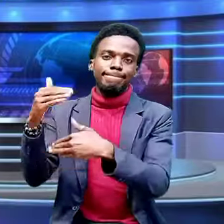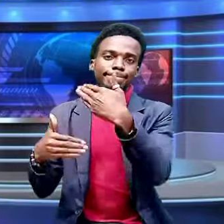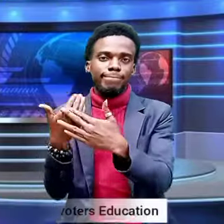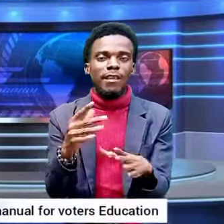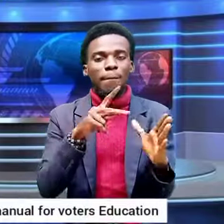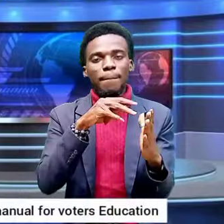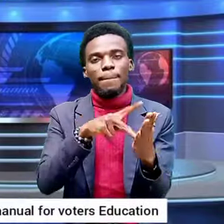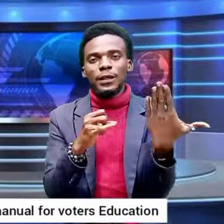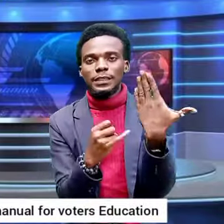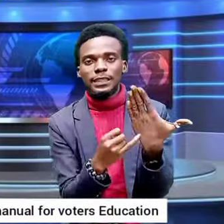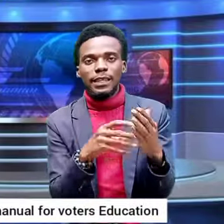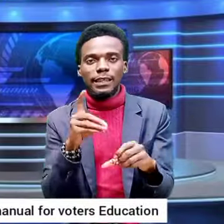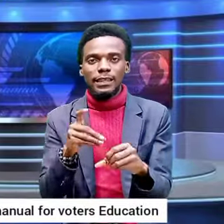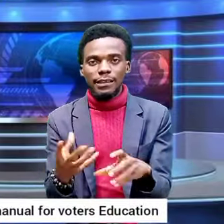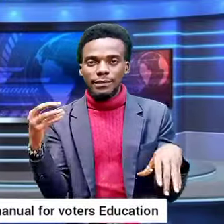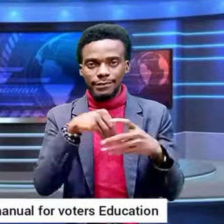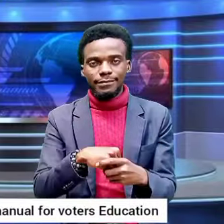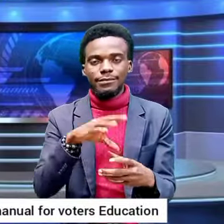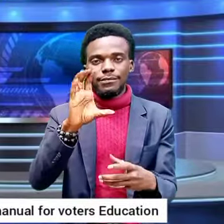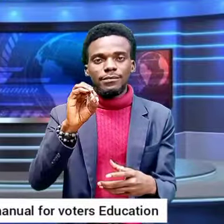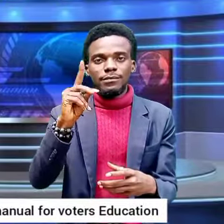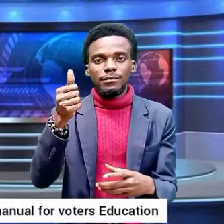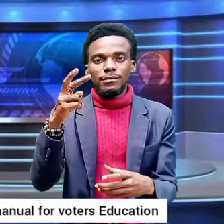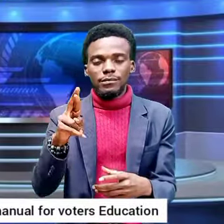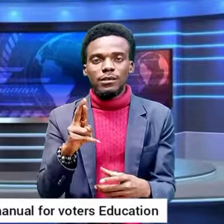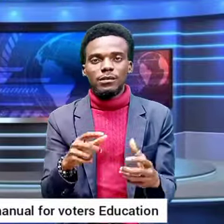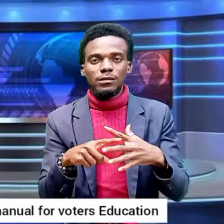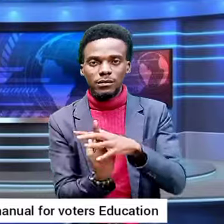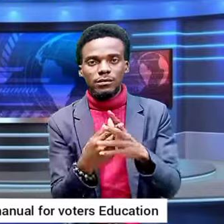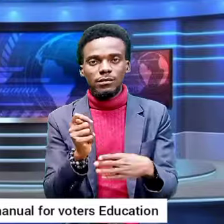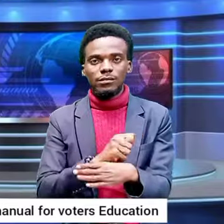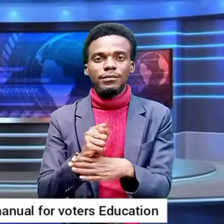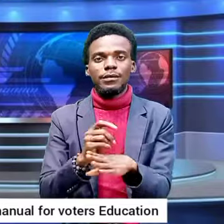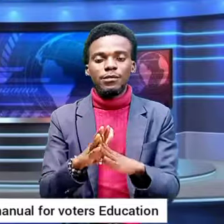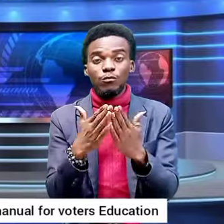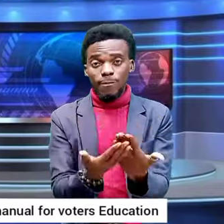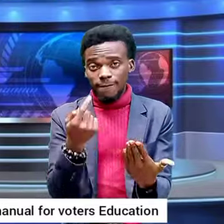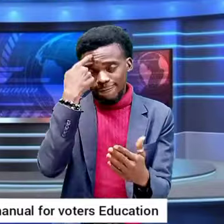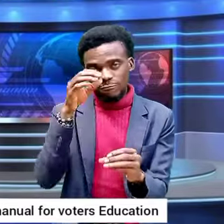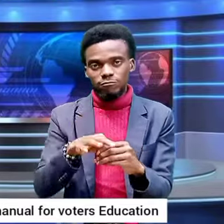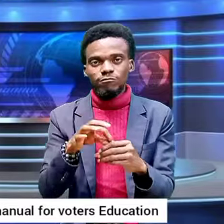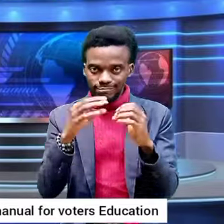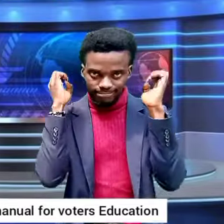Project Disability Inclusion, CEDARSEED launches training manuals for voters' education.